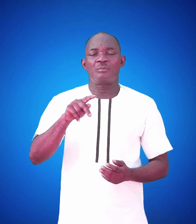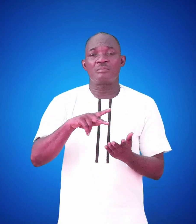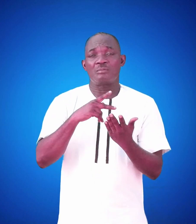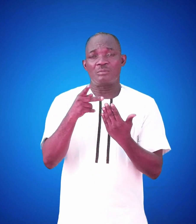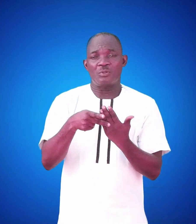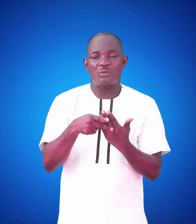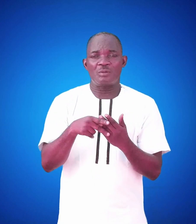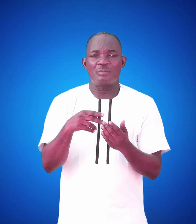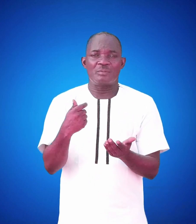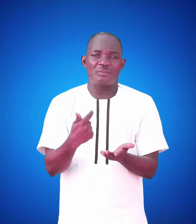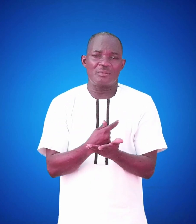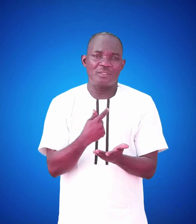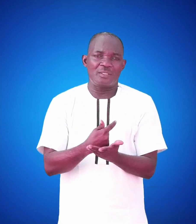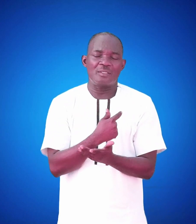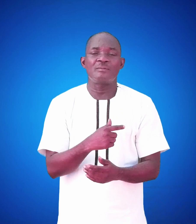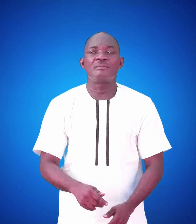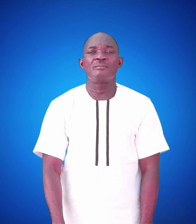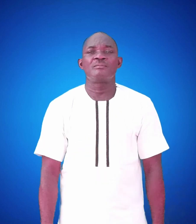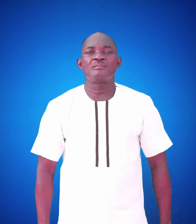Programme Ghana.